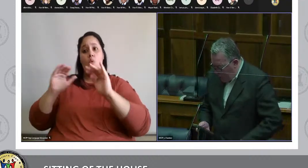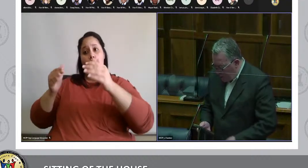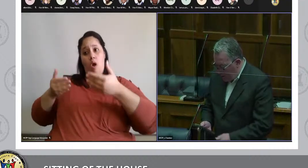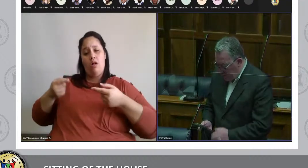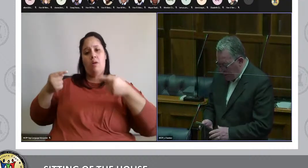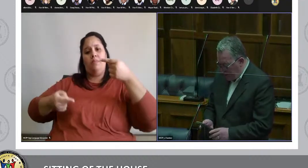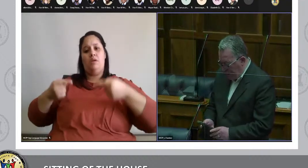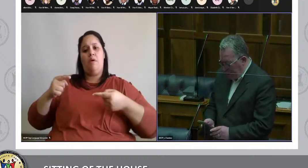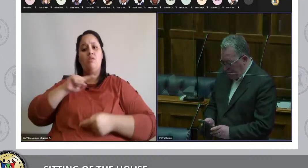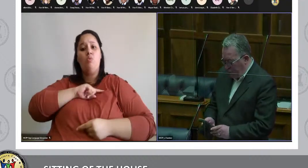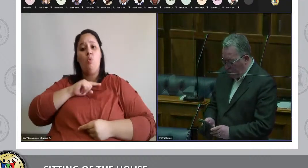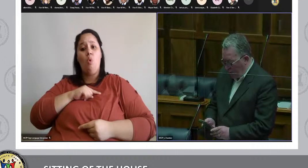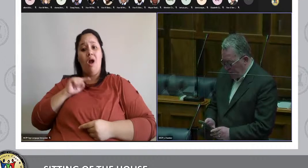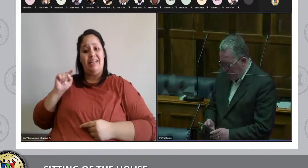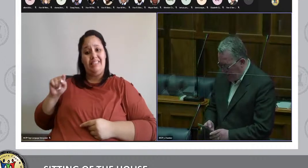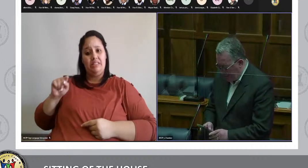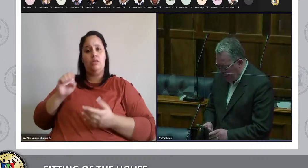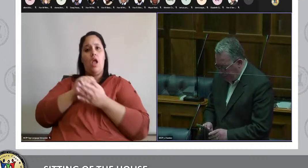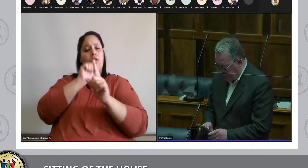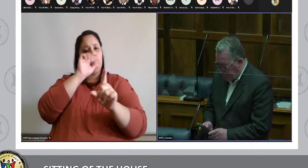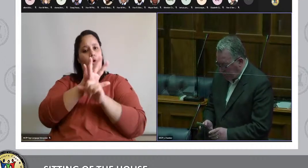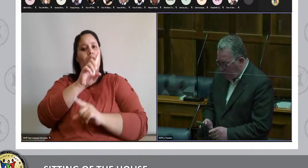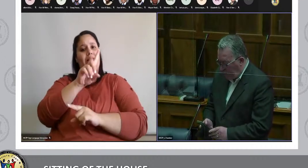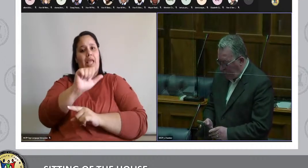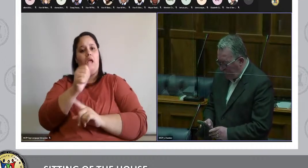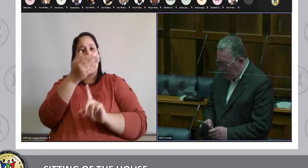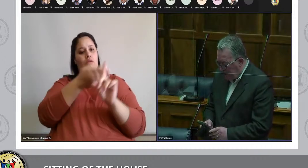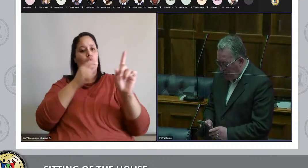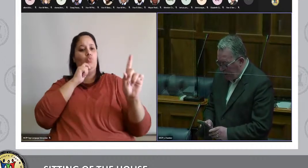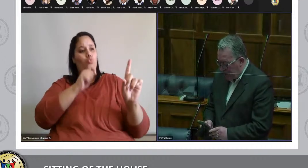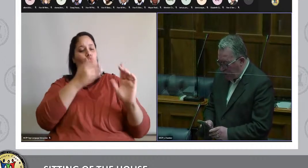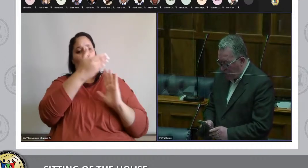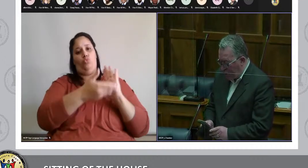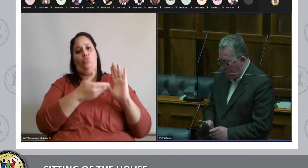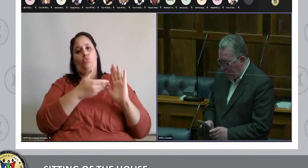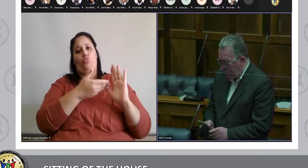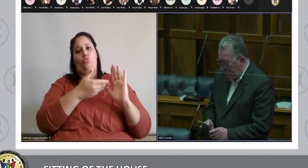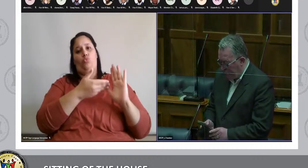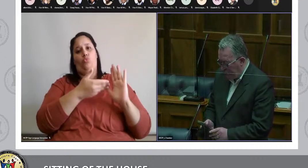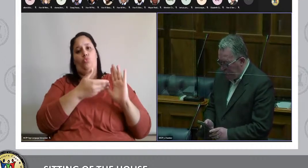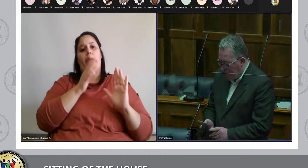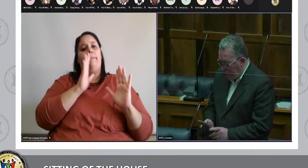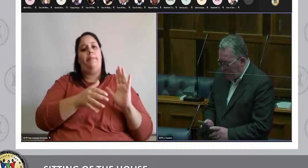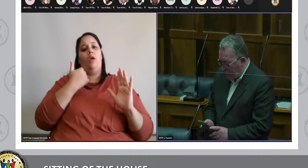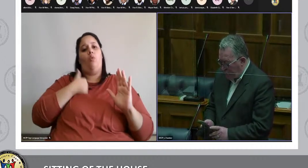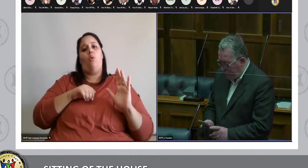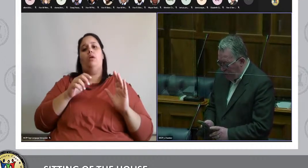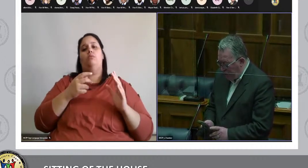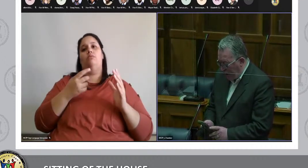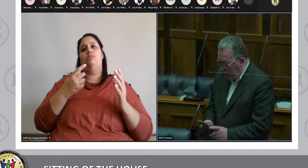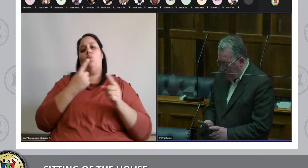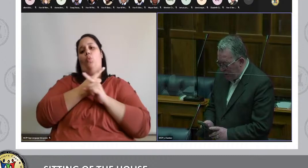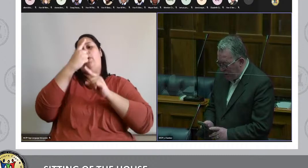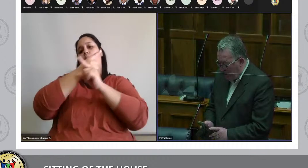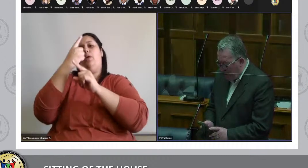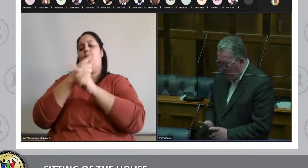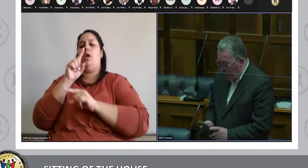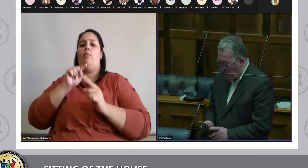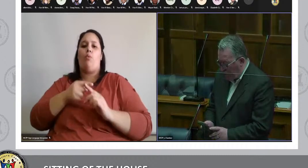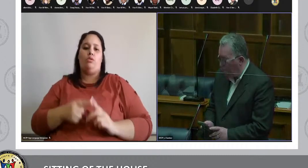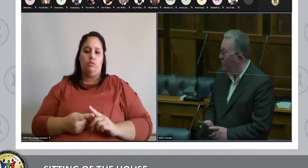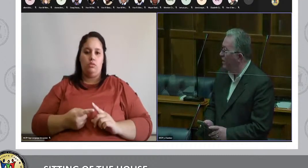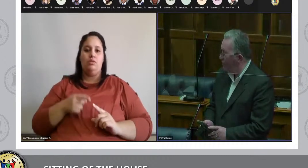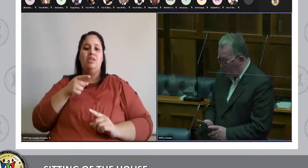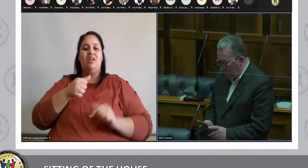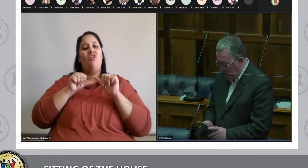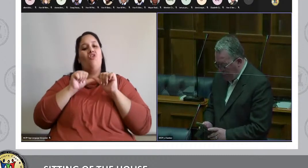it exposes this DA for what it is, a petty point-scoring party. Its continued adversarial